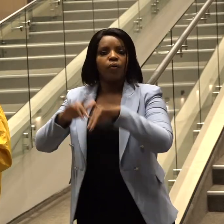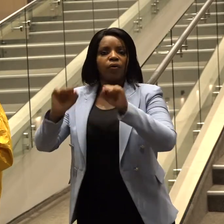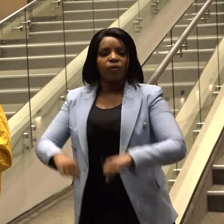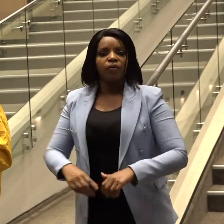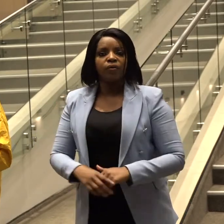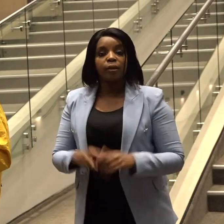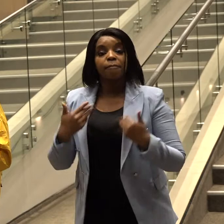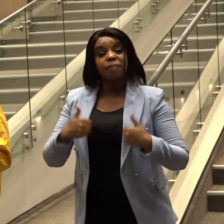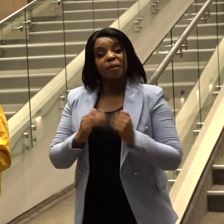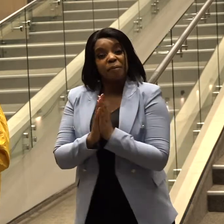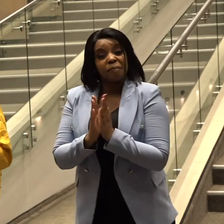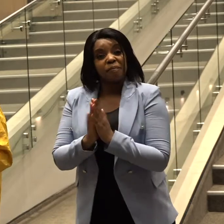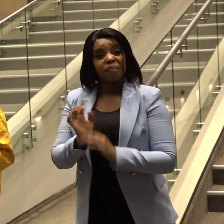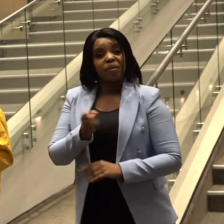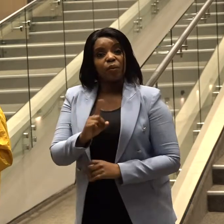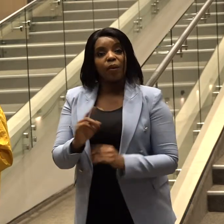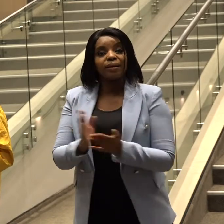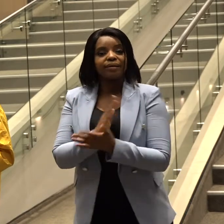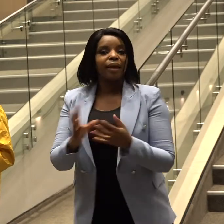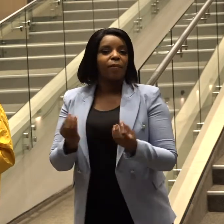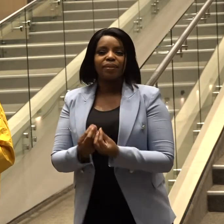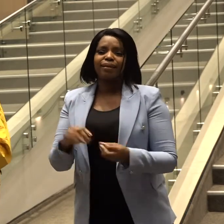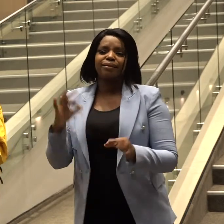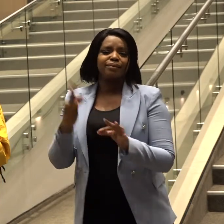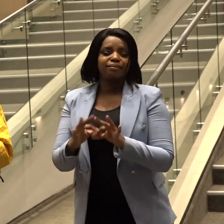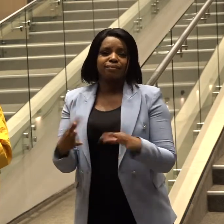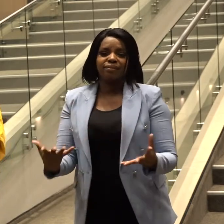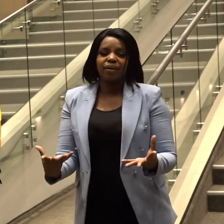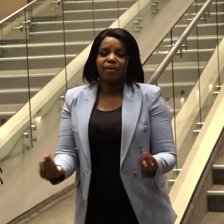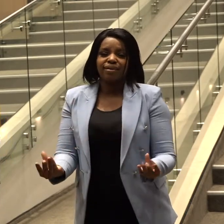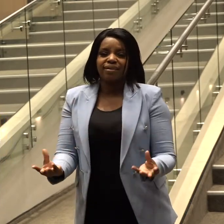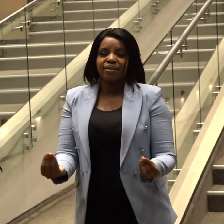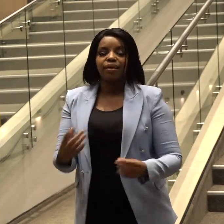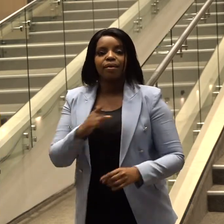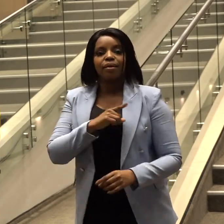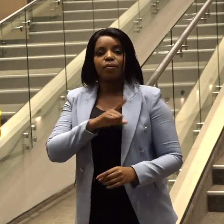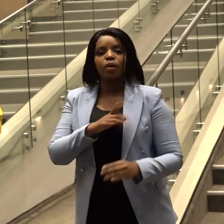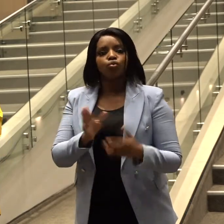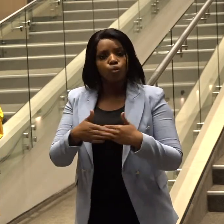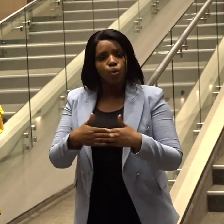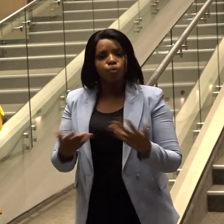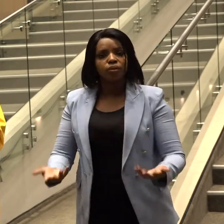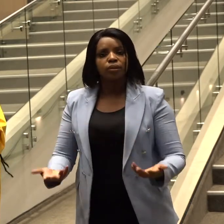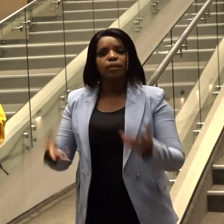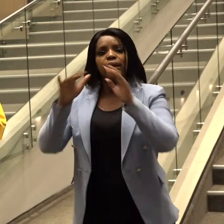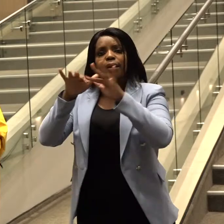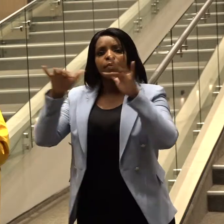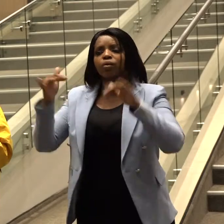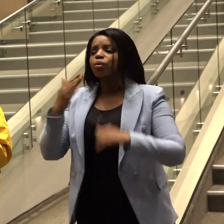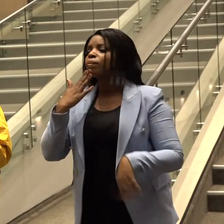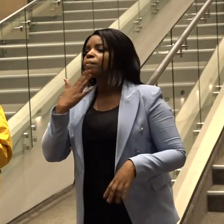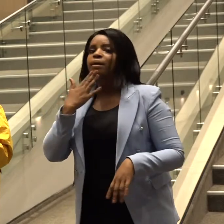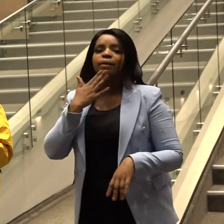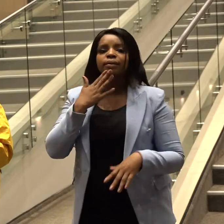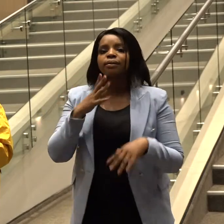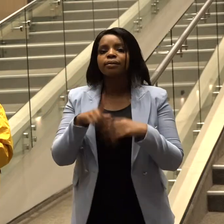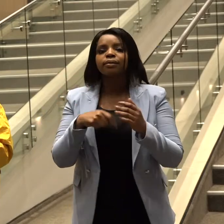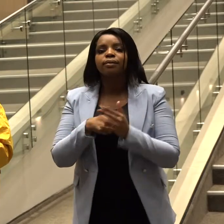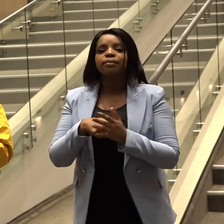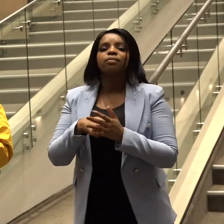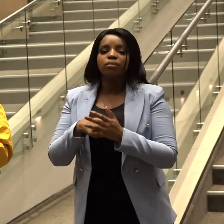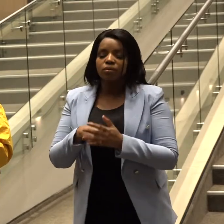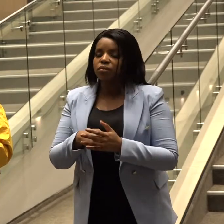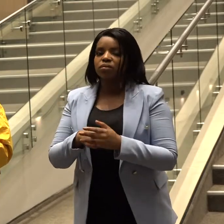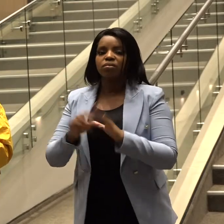try to implement certain things that are very easy is to close or check those people that are buying those things